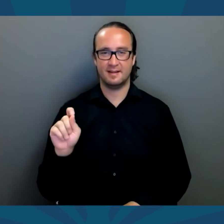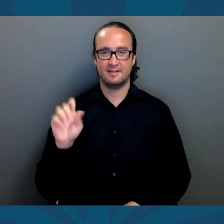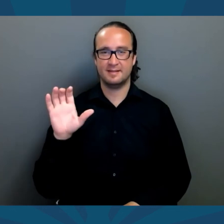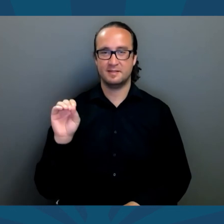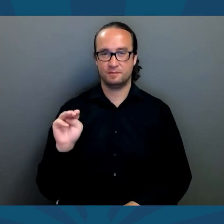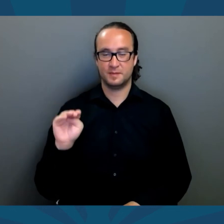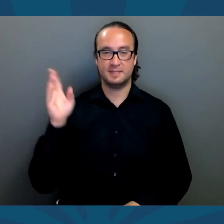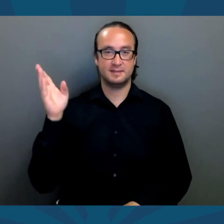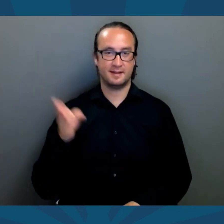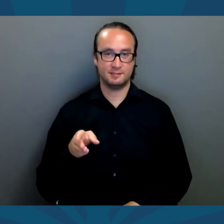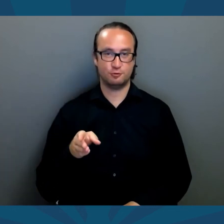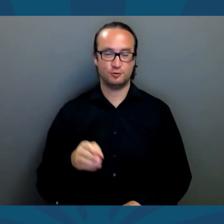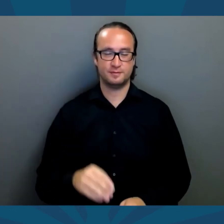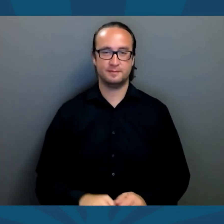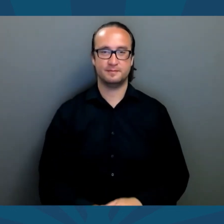www.aaronmarquez.com/.